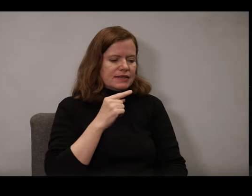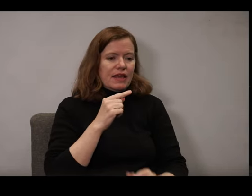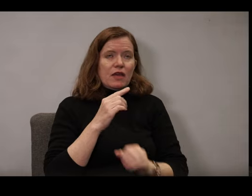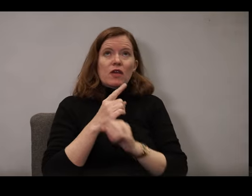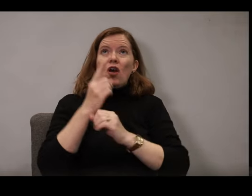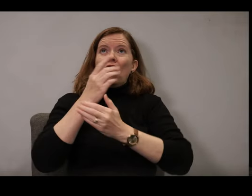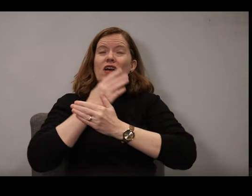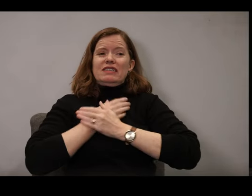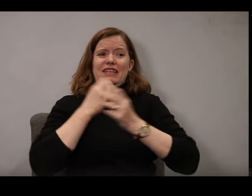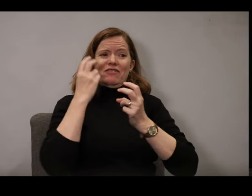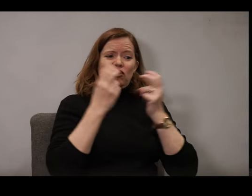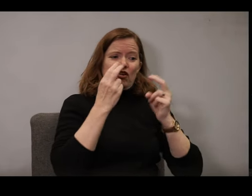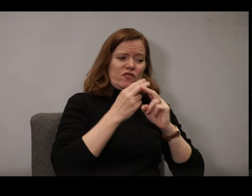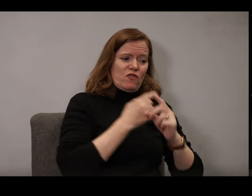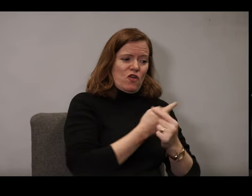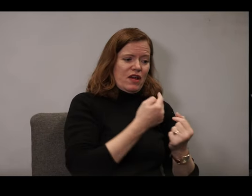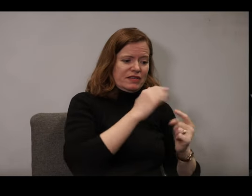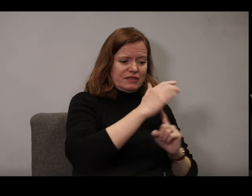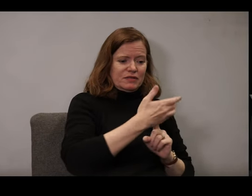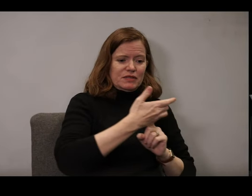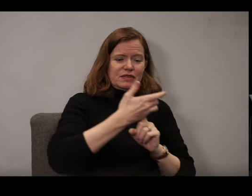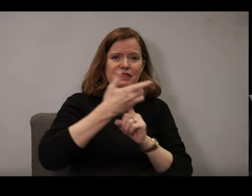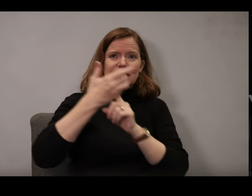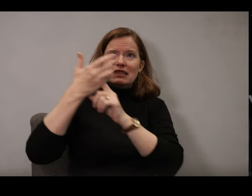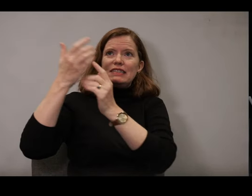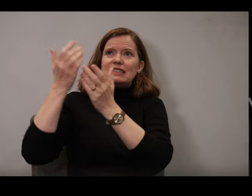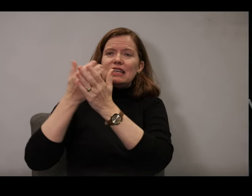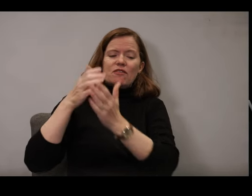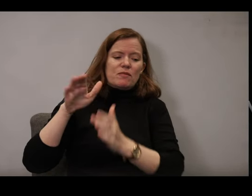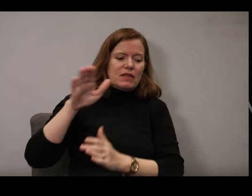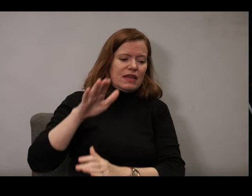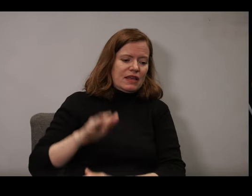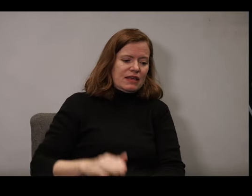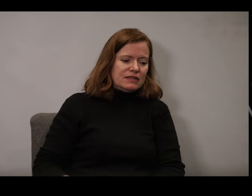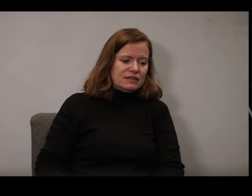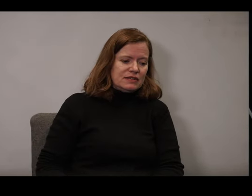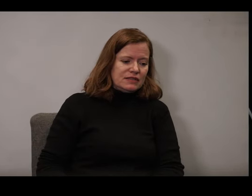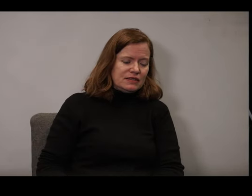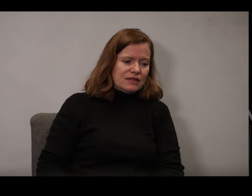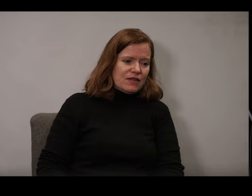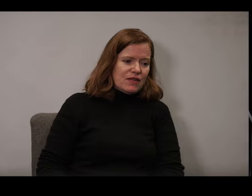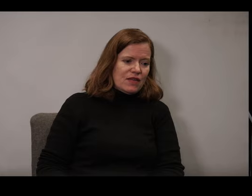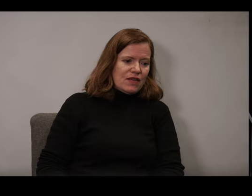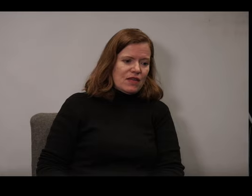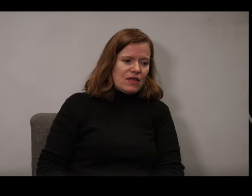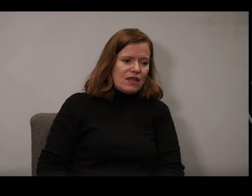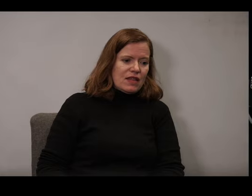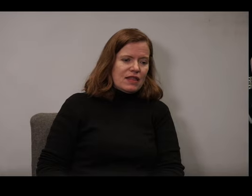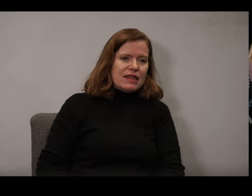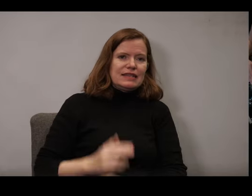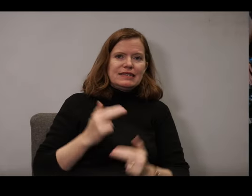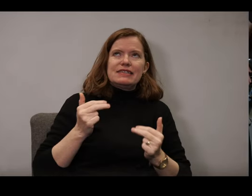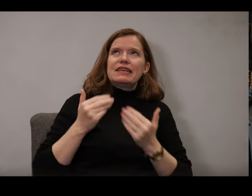That brought us back to the fold of God, all through our Lord Jesus, our perfect image bearer. Let's keep singing together.